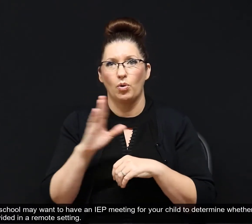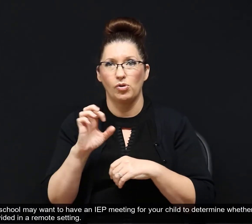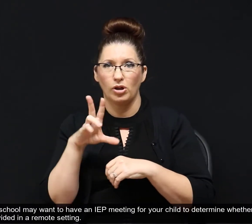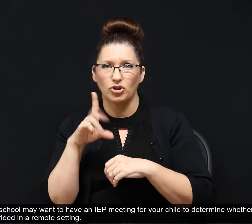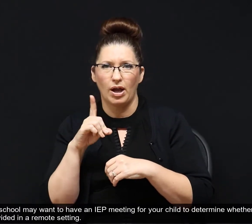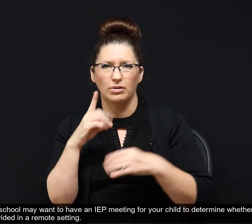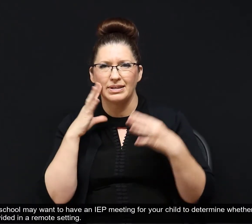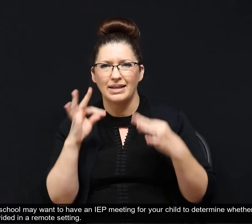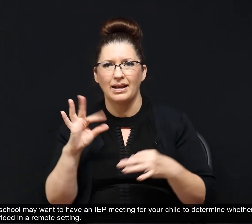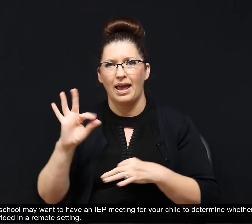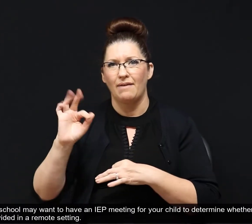setting.